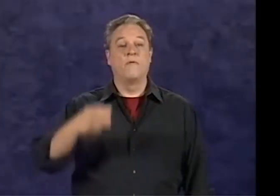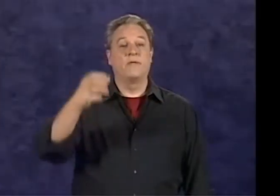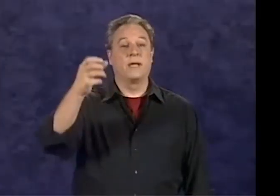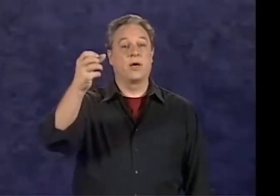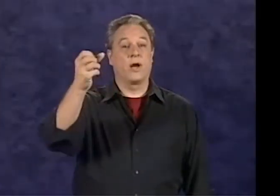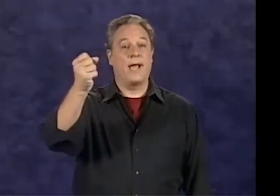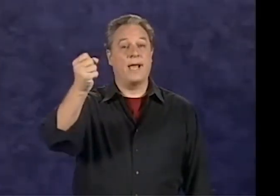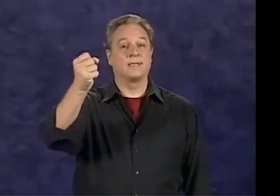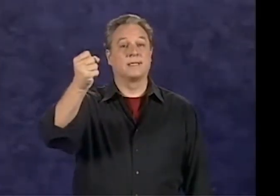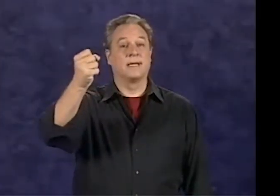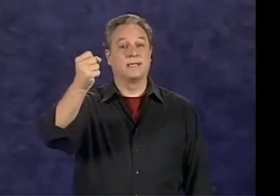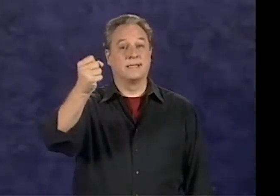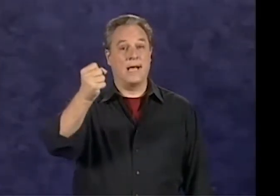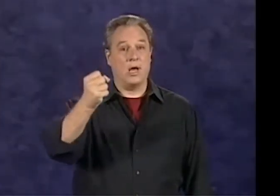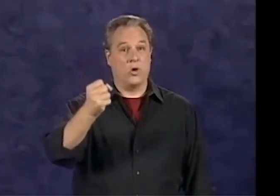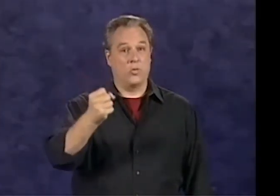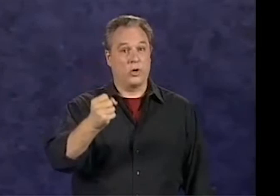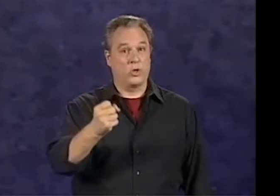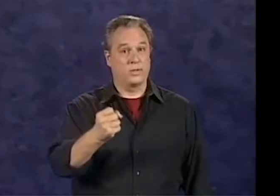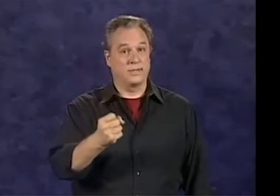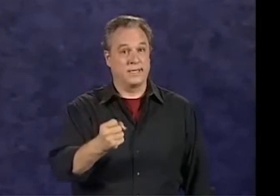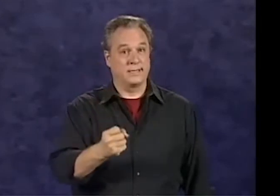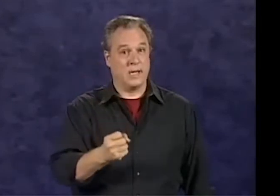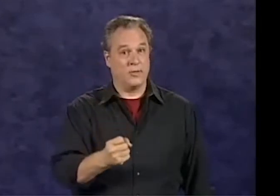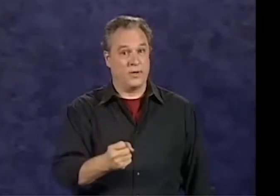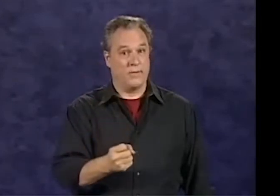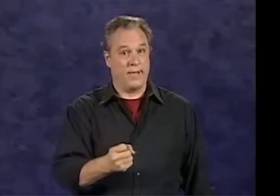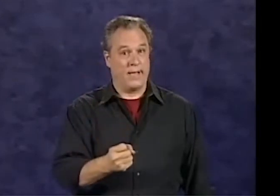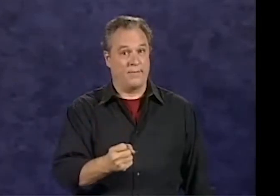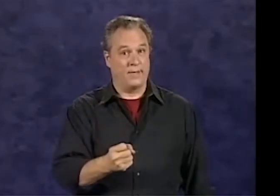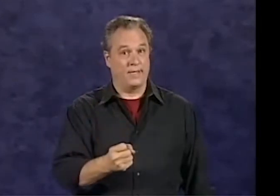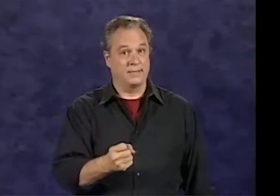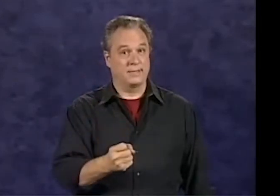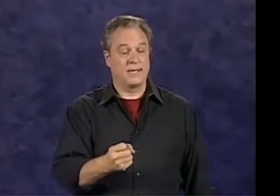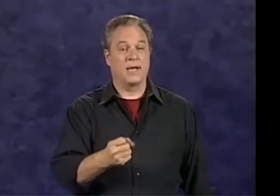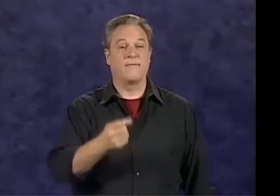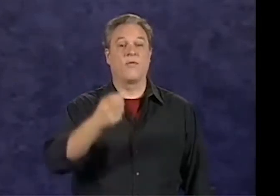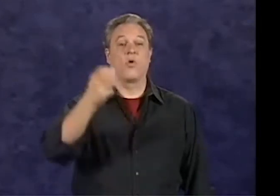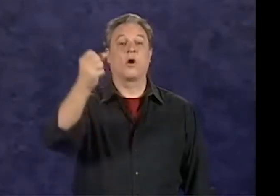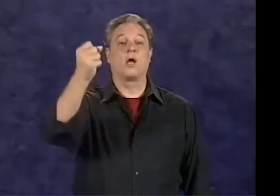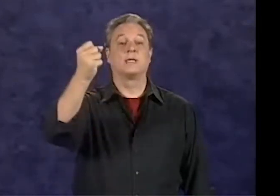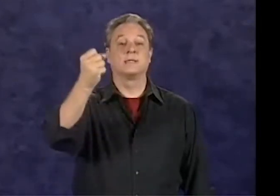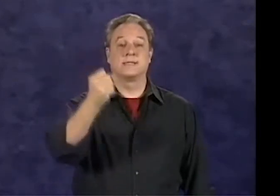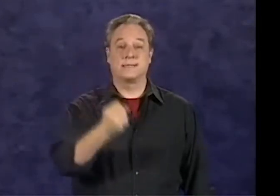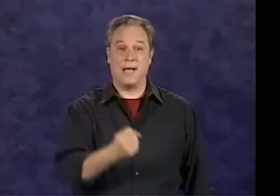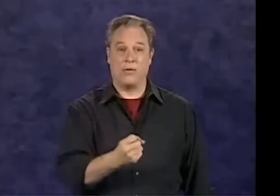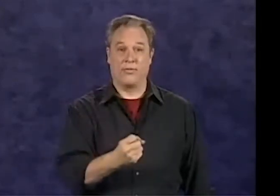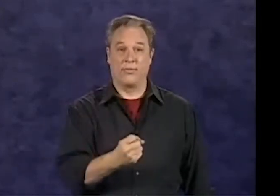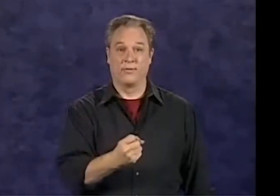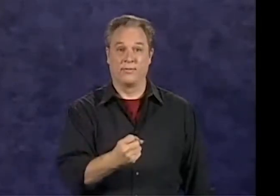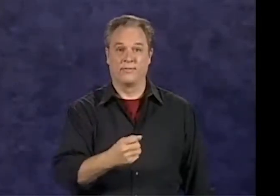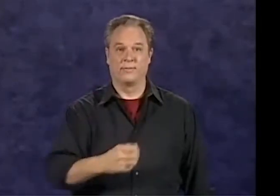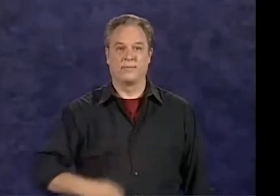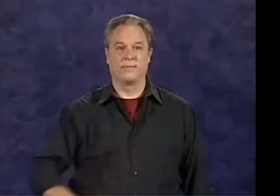Moving the letter S down where you would see south on a map is the sign for south.